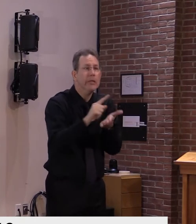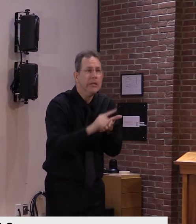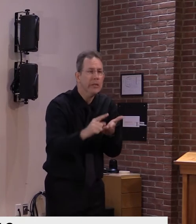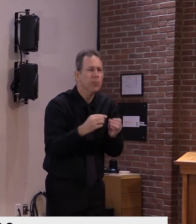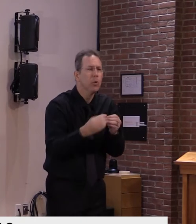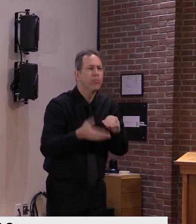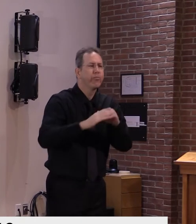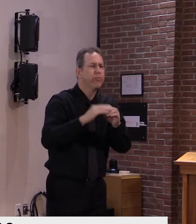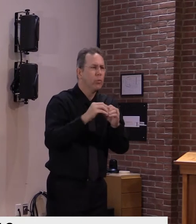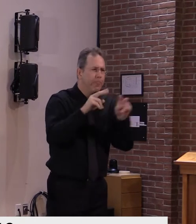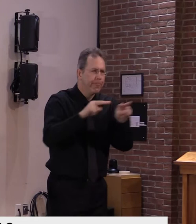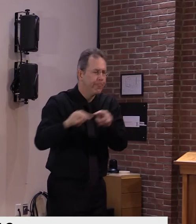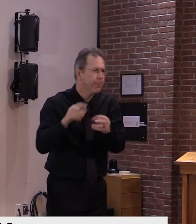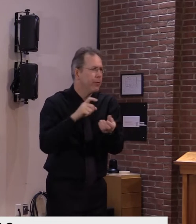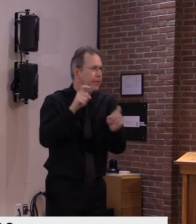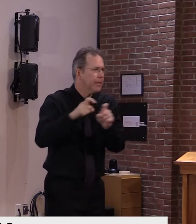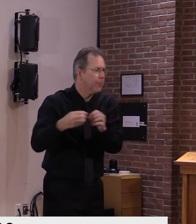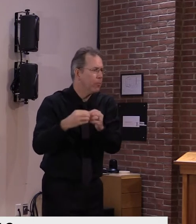weekly.